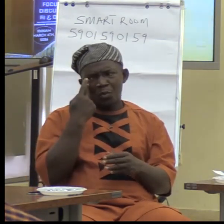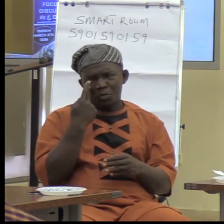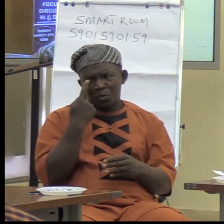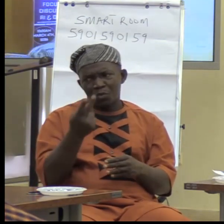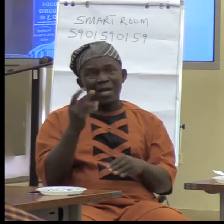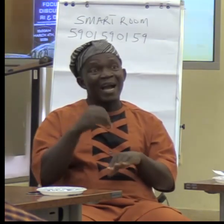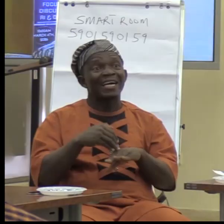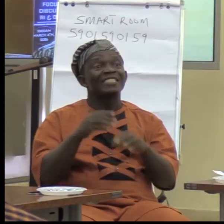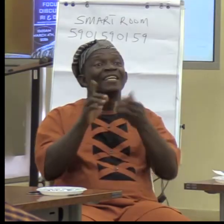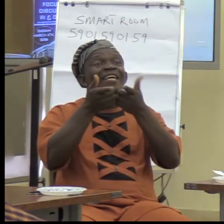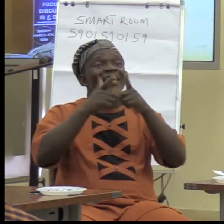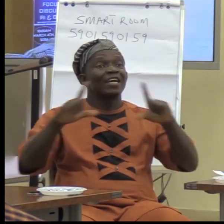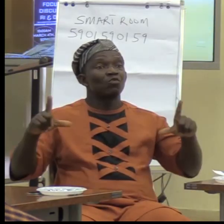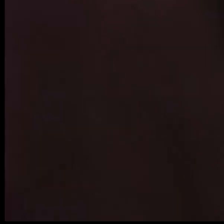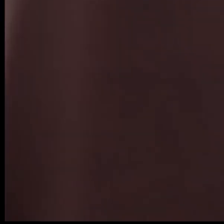also looking at